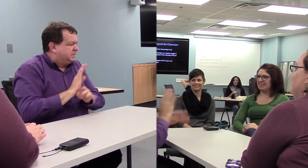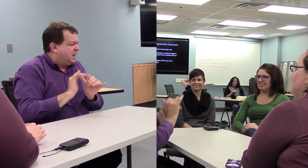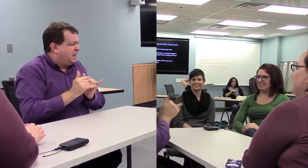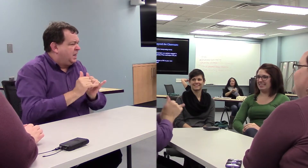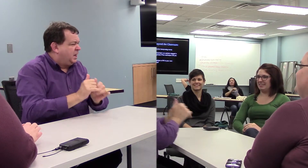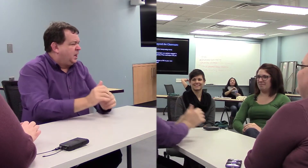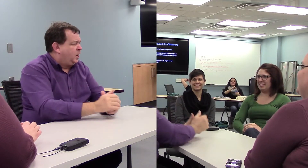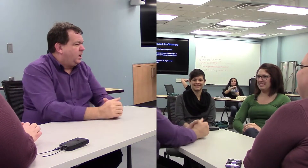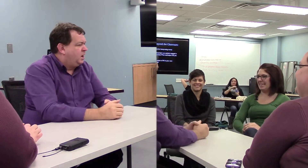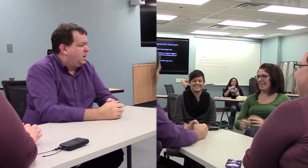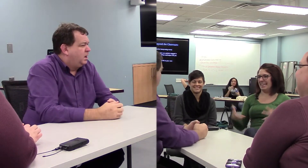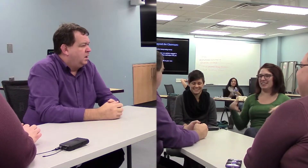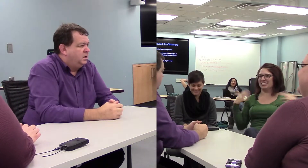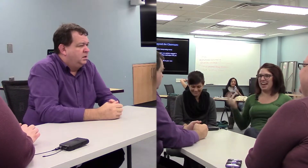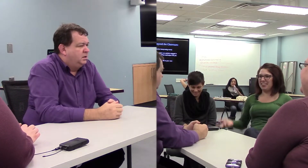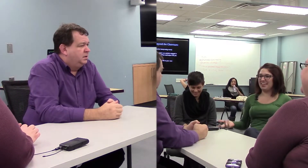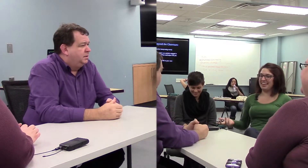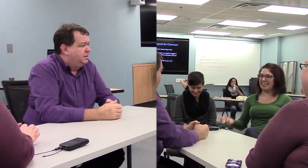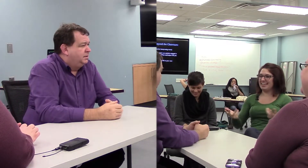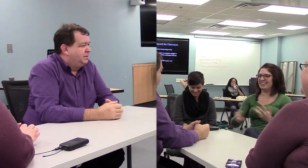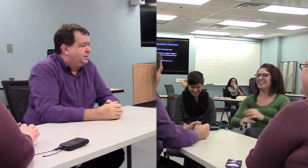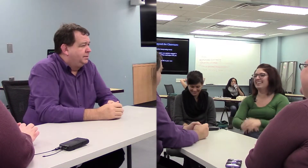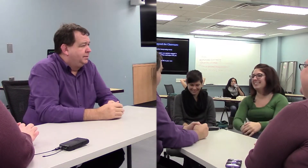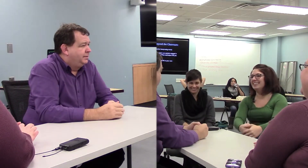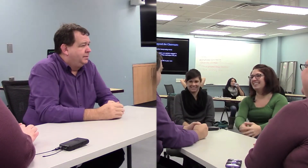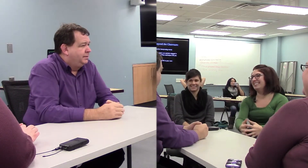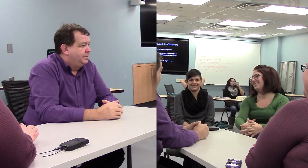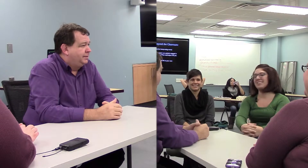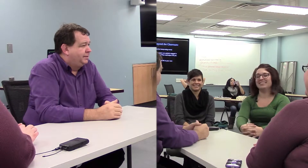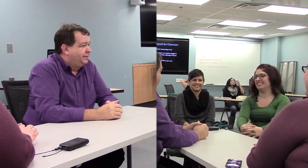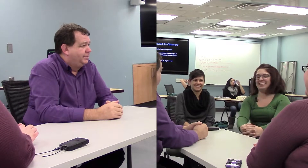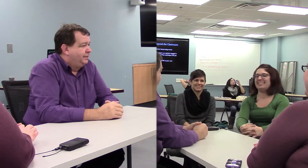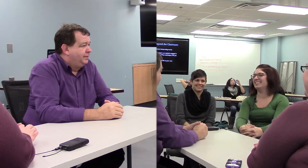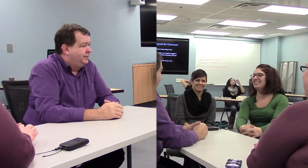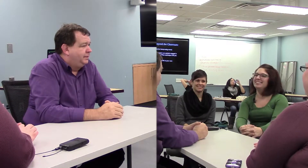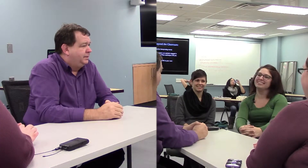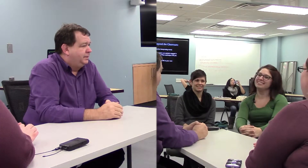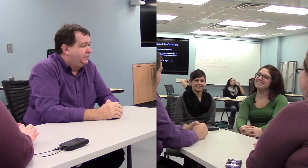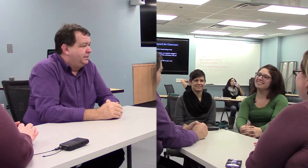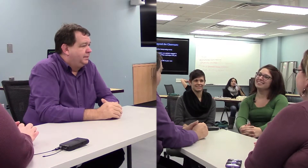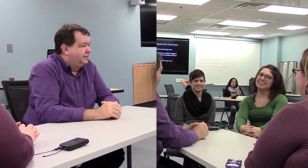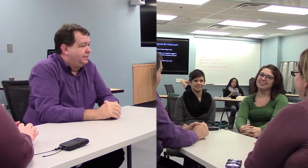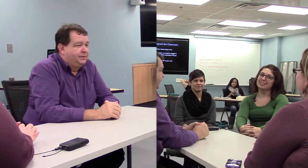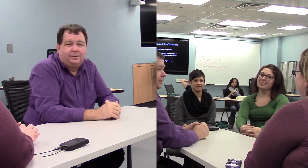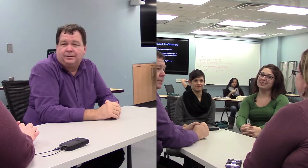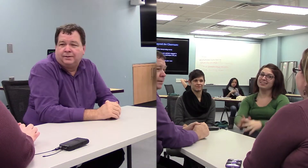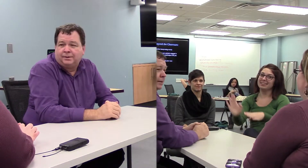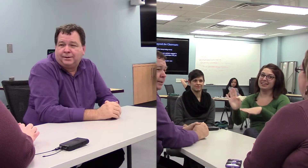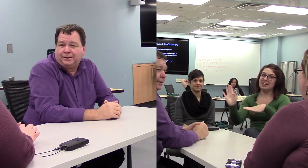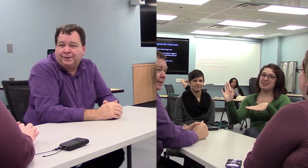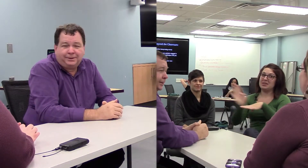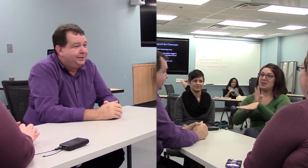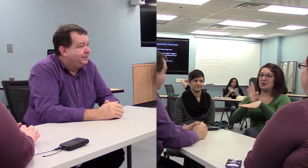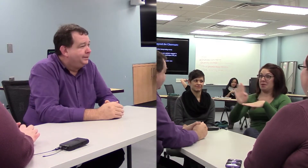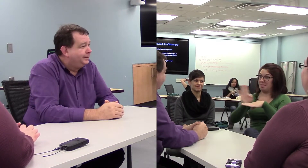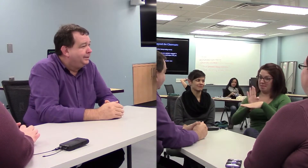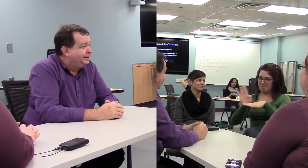You're busy and there's nothing here. There's no one here. You can be a busy person and not have people around you, trust me.